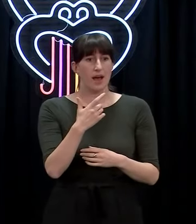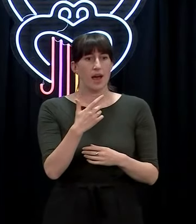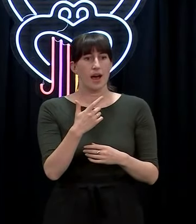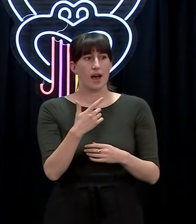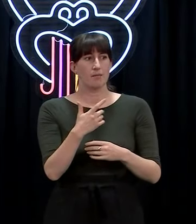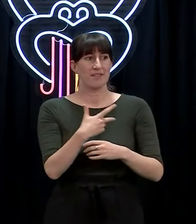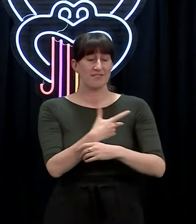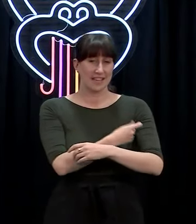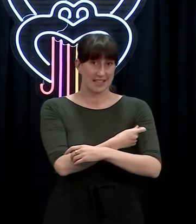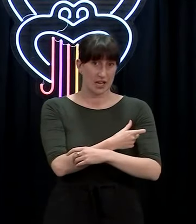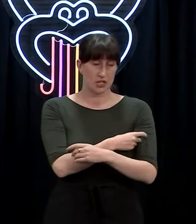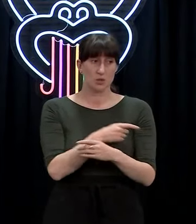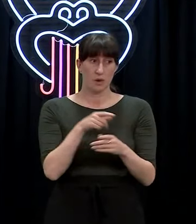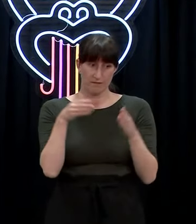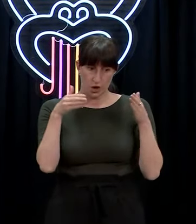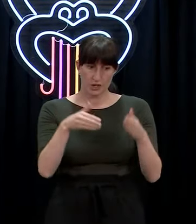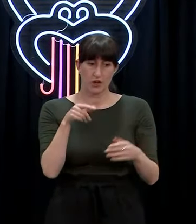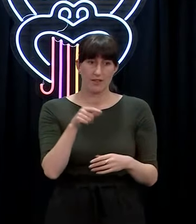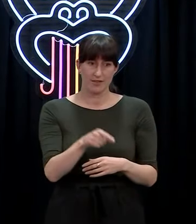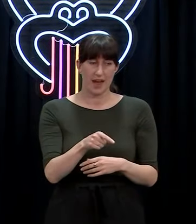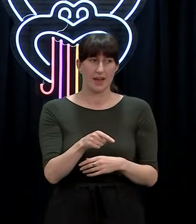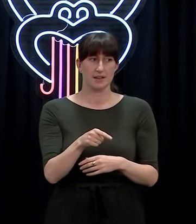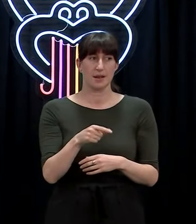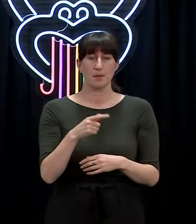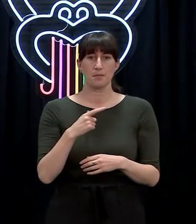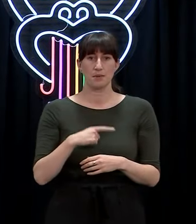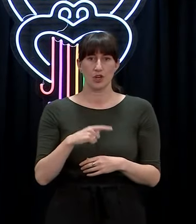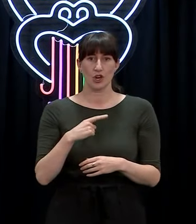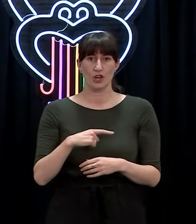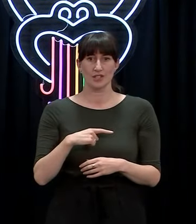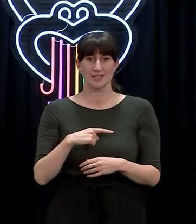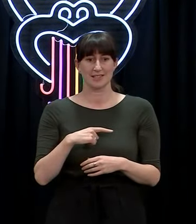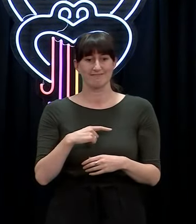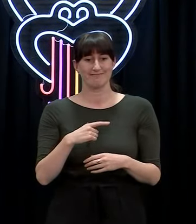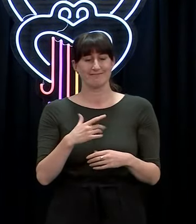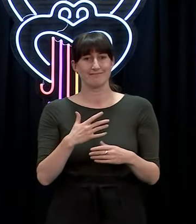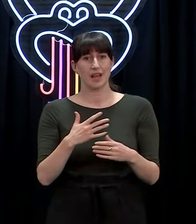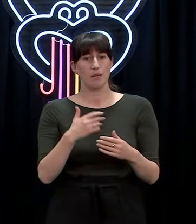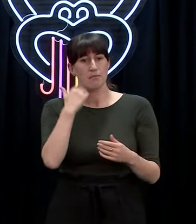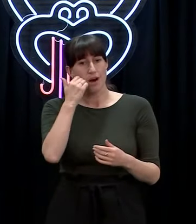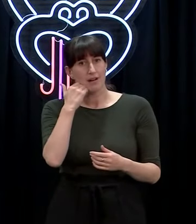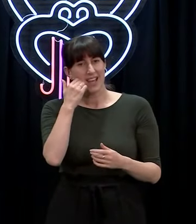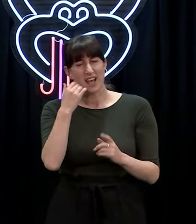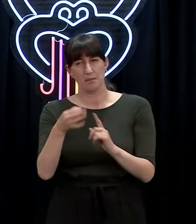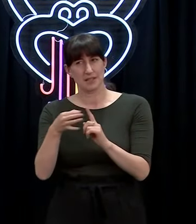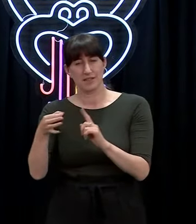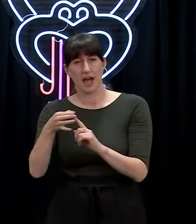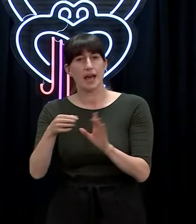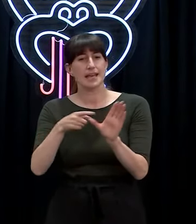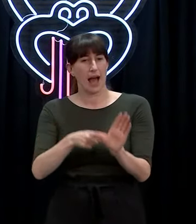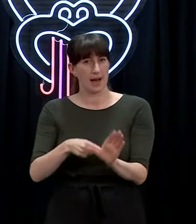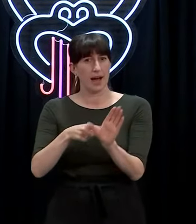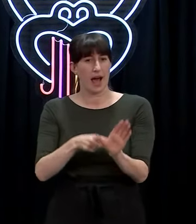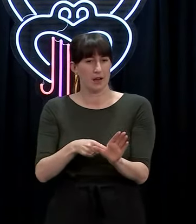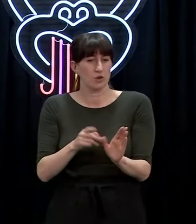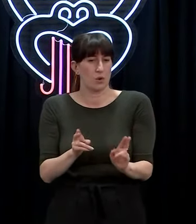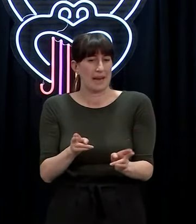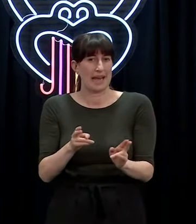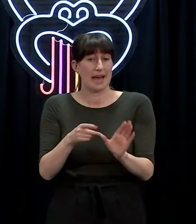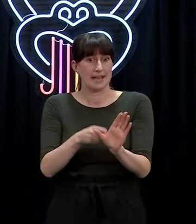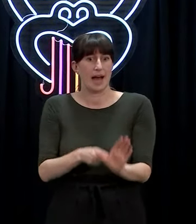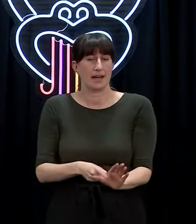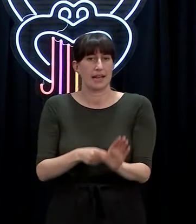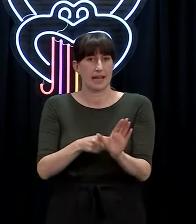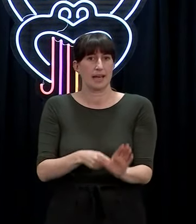the rest of the population. And we've got a much younger age cohort in our Māori and Pacific populations. And we know that generally speaking,